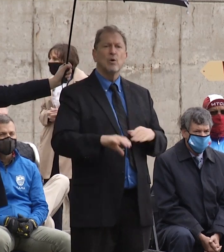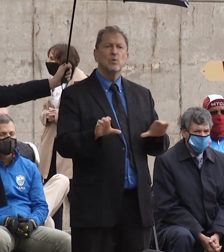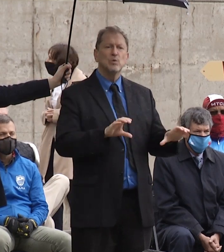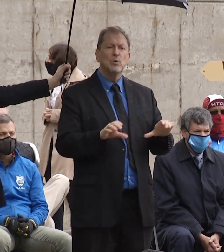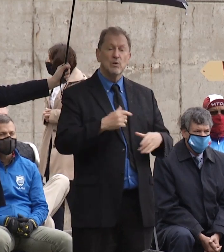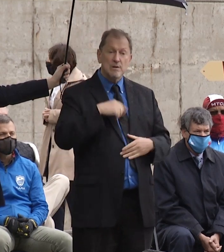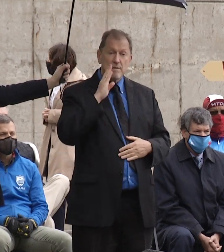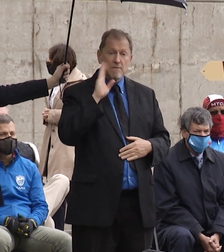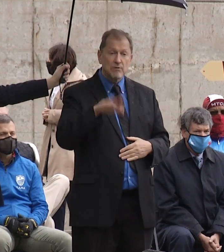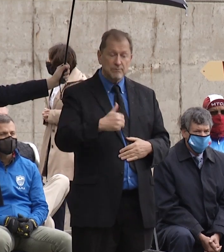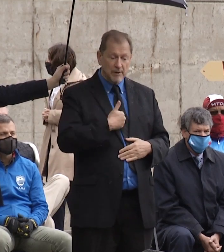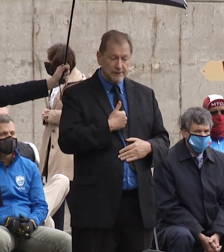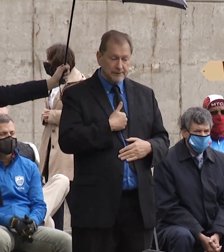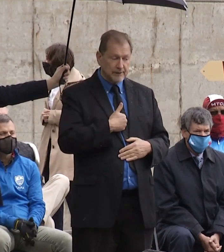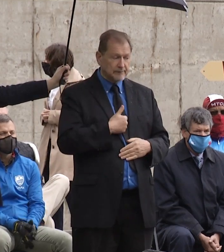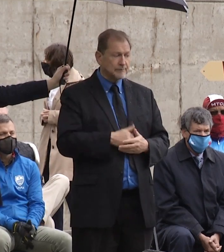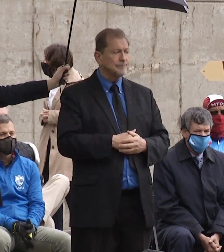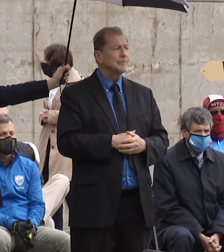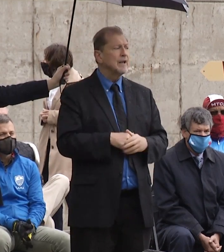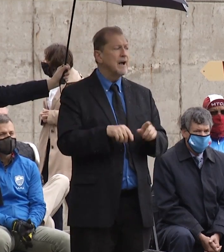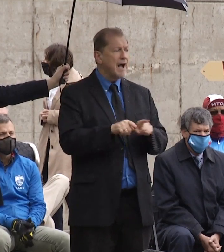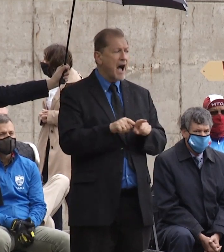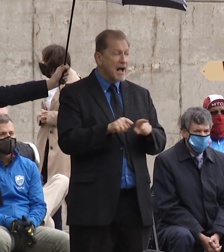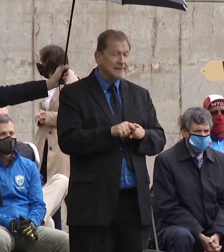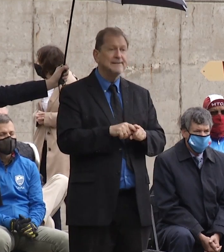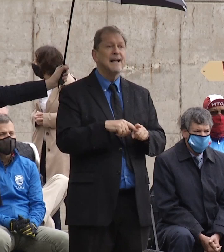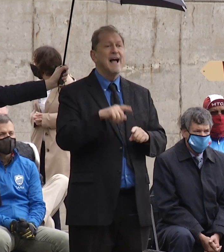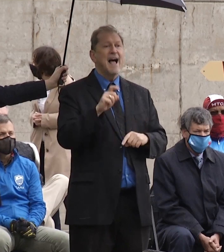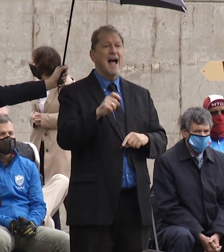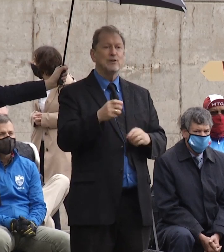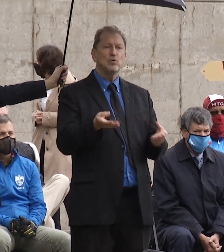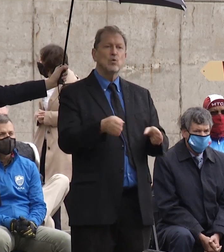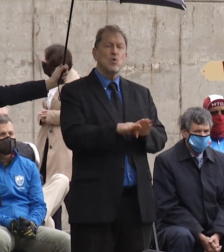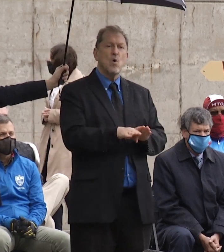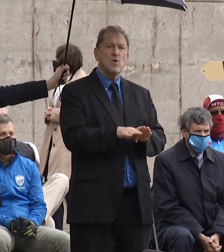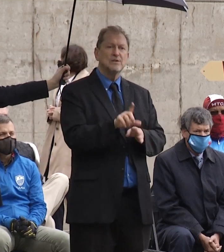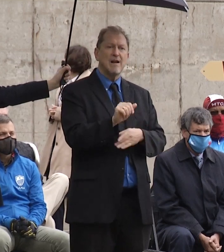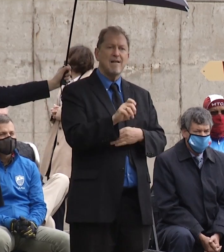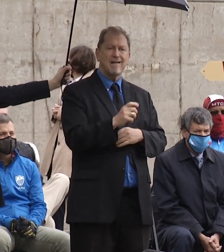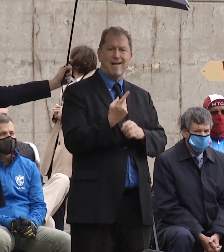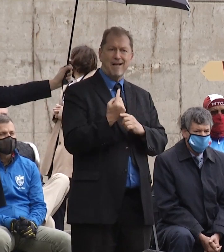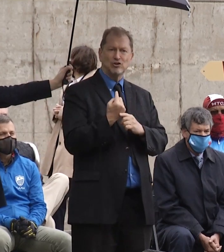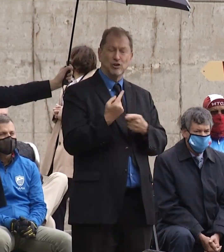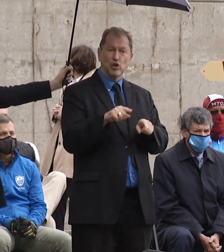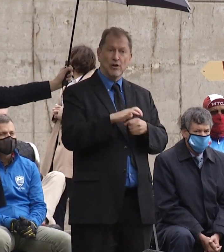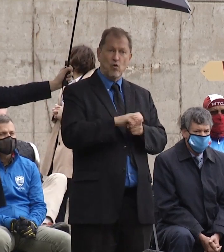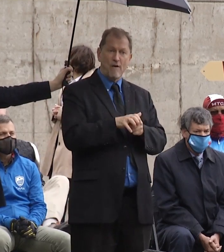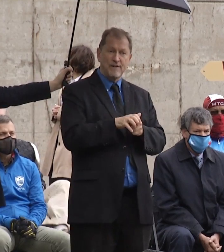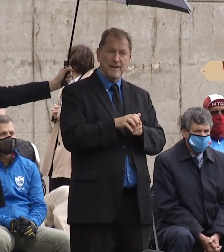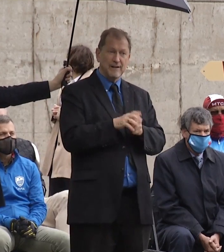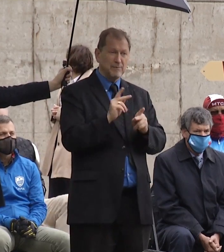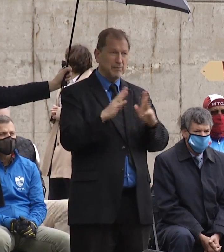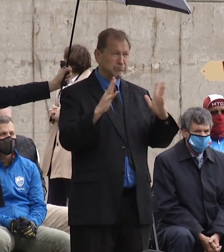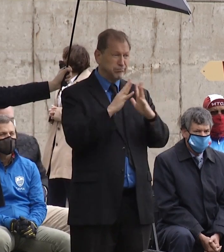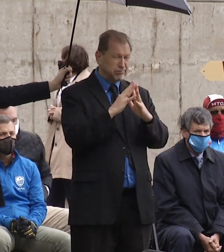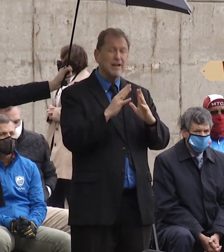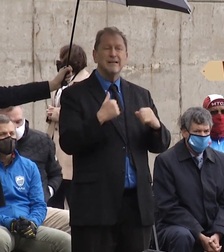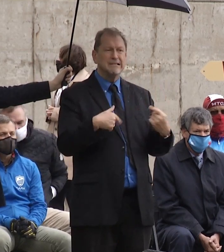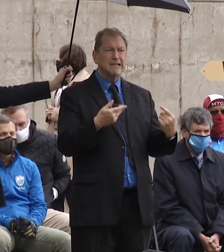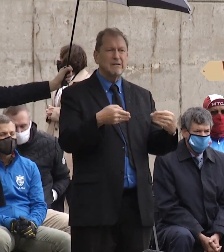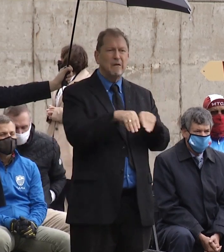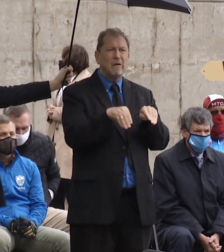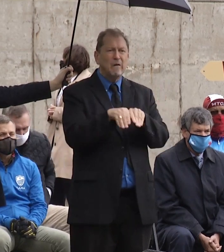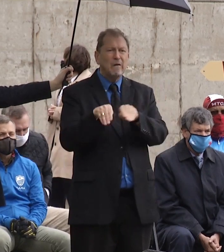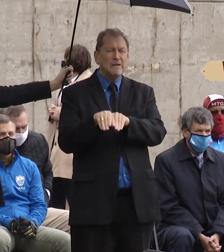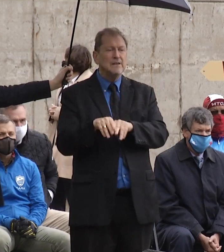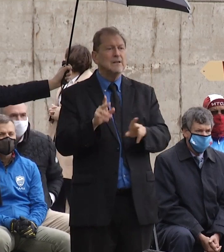having had to make the tough decision to shut down the lakefront last year in the middle of the pandemic. I heard from people all over